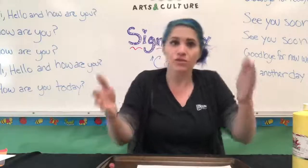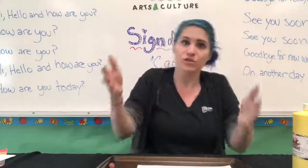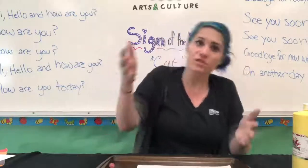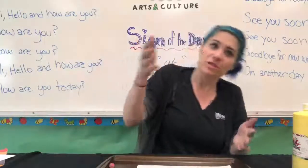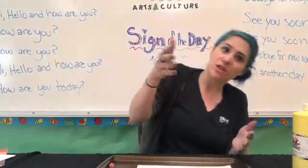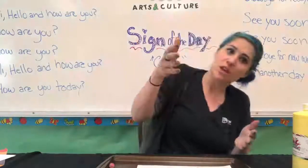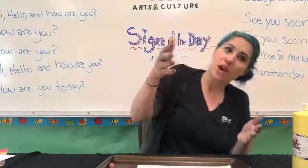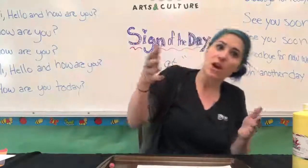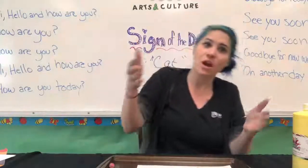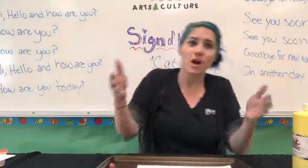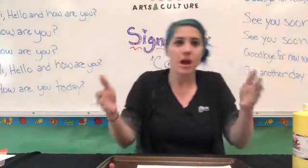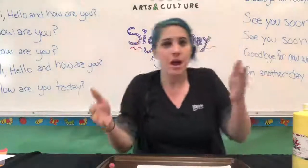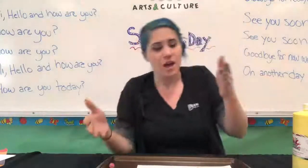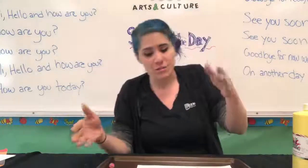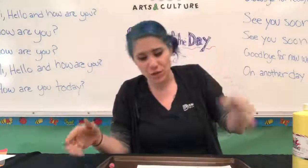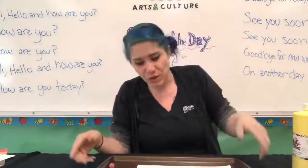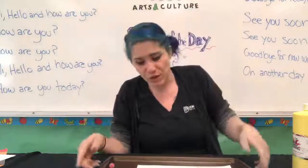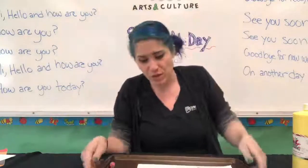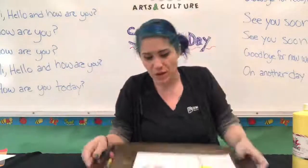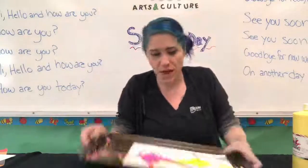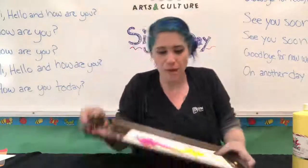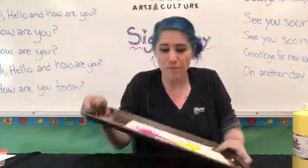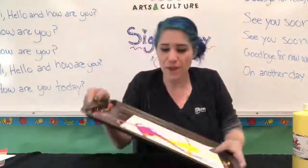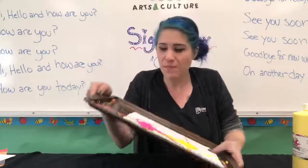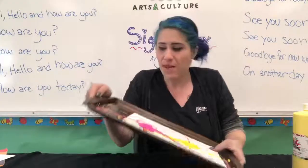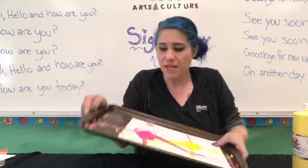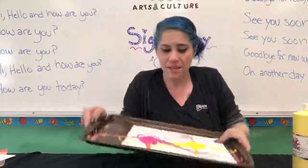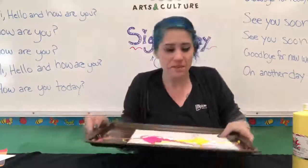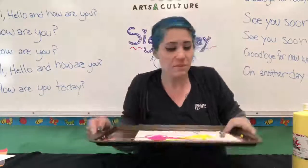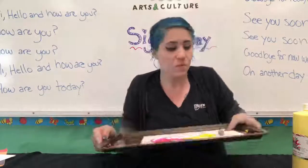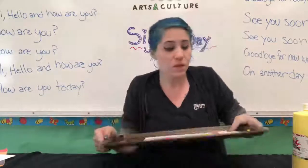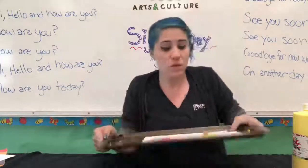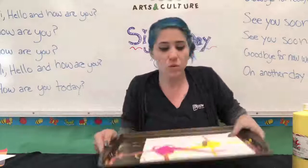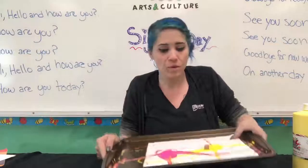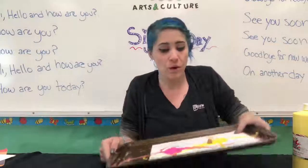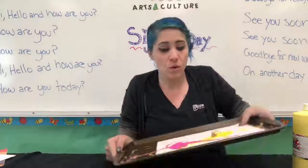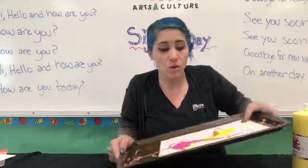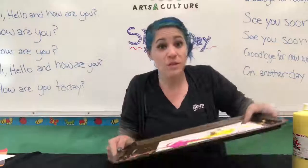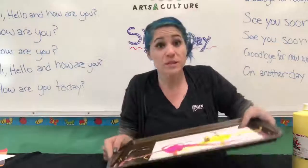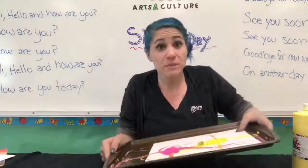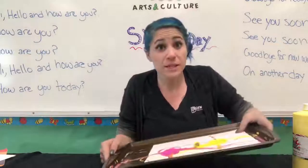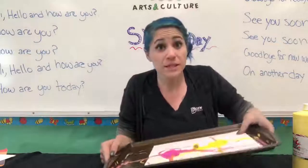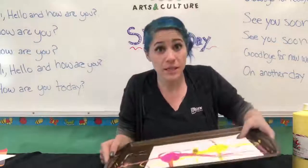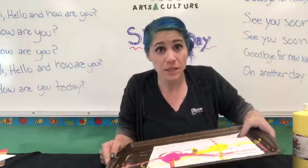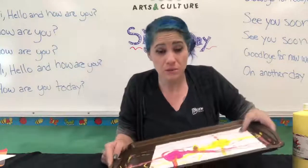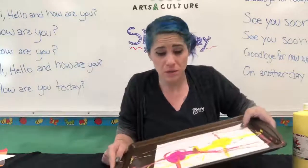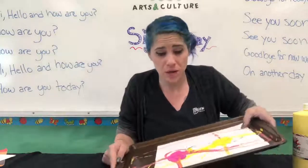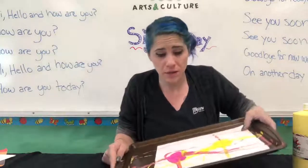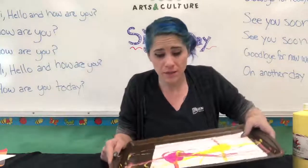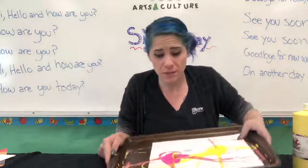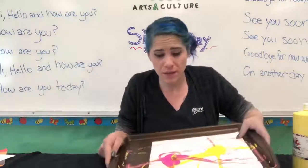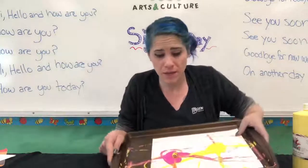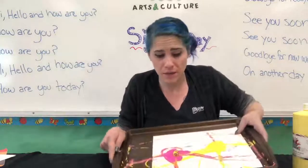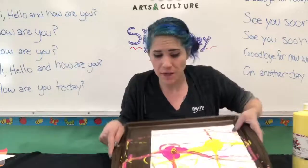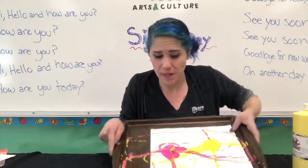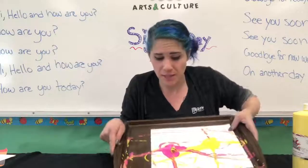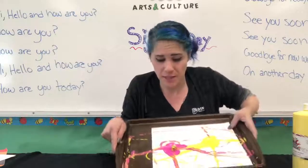just sit there and move it. You can help them. This is something really cool that older siblings can do with younger siblings or cousins